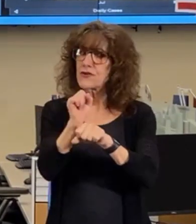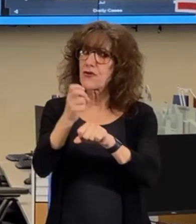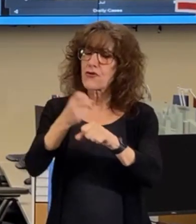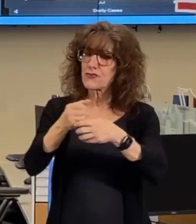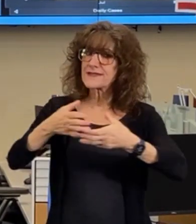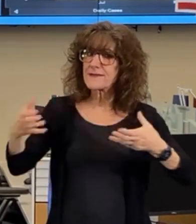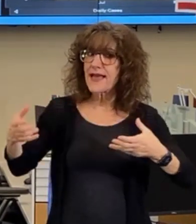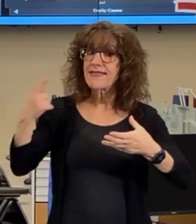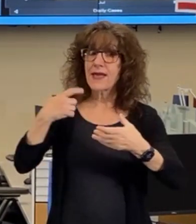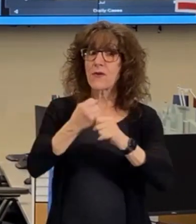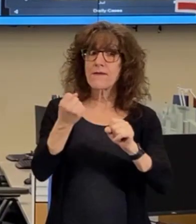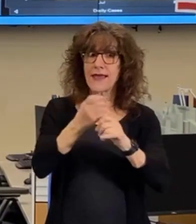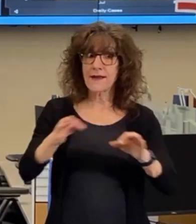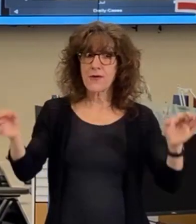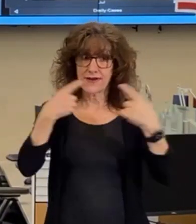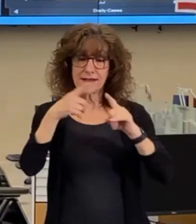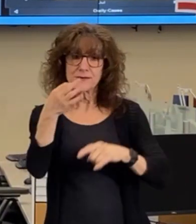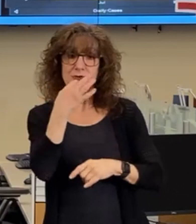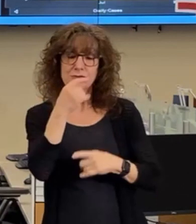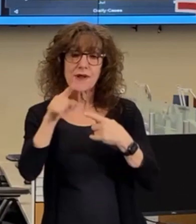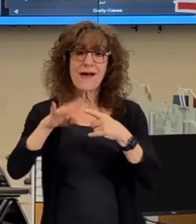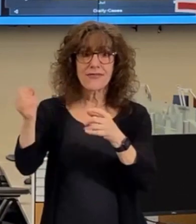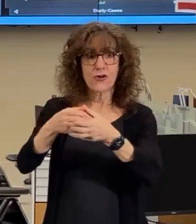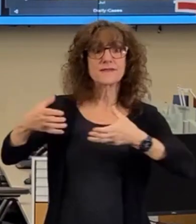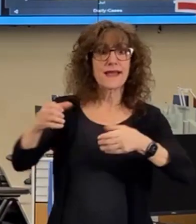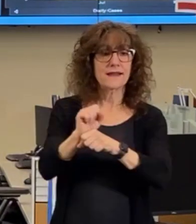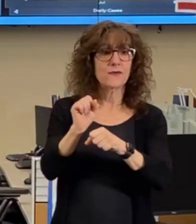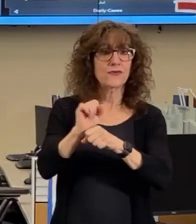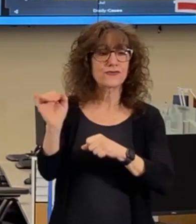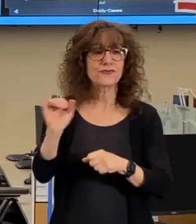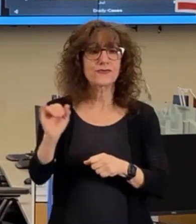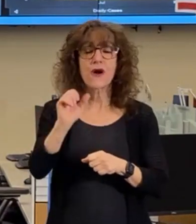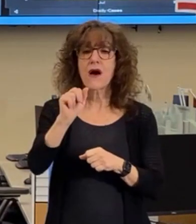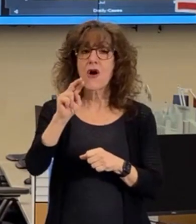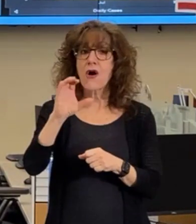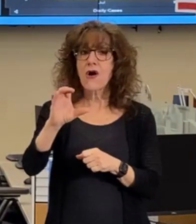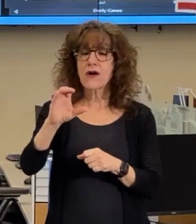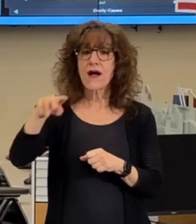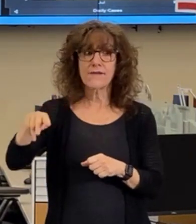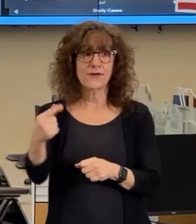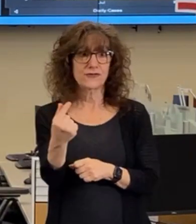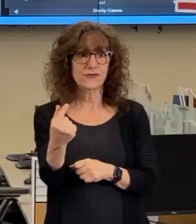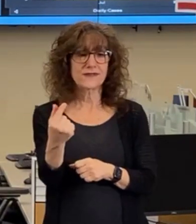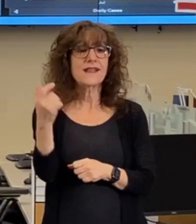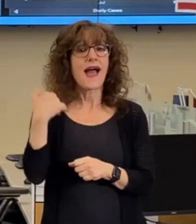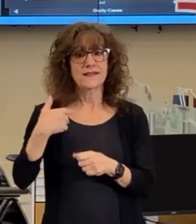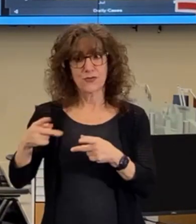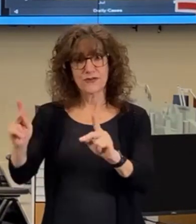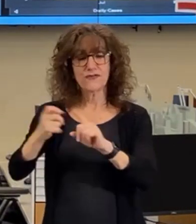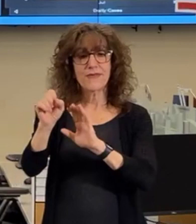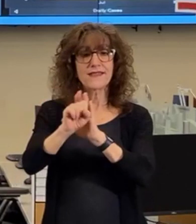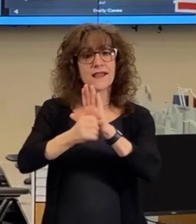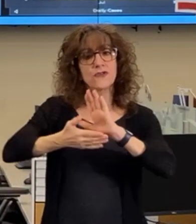think they'll be making some important announcements very soon about their expanded efforts as well. And the ARC of Prince George's County has clearance from the state to